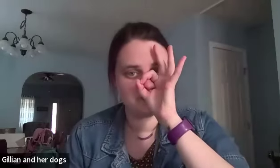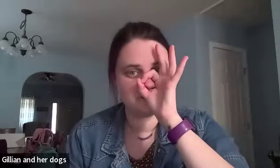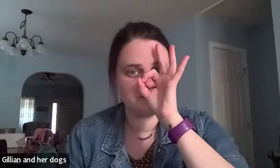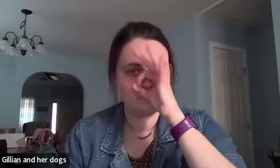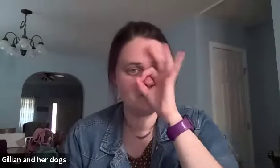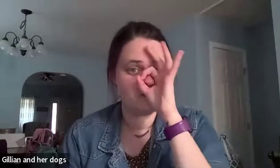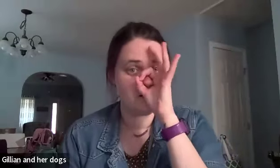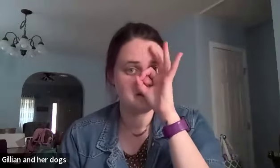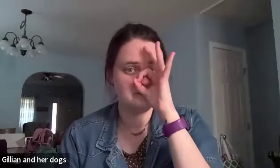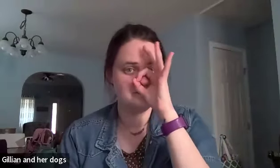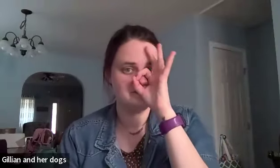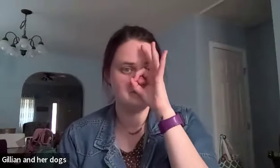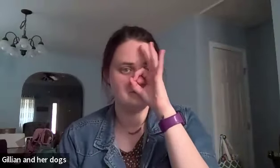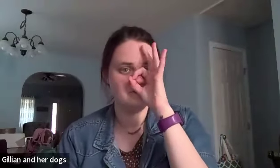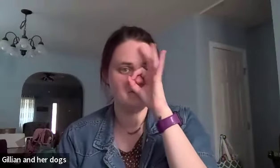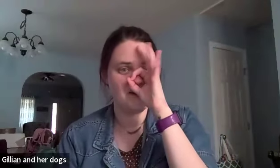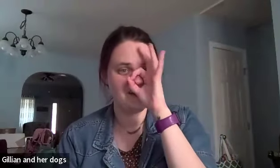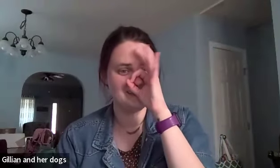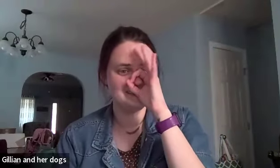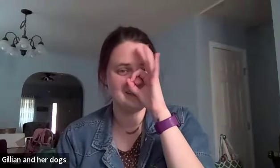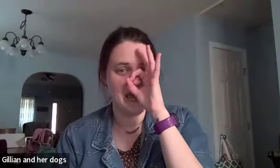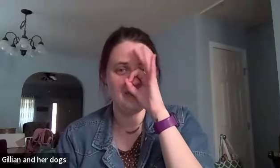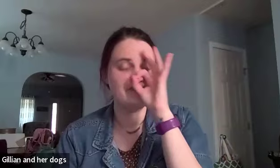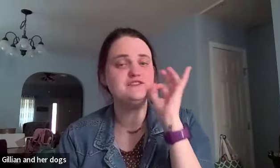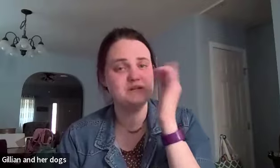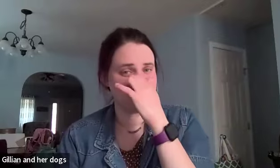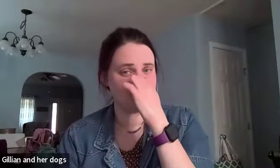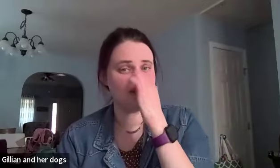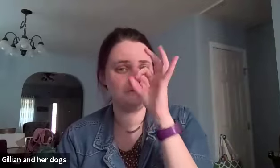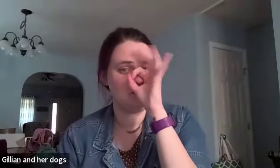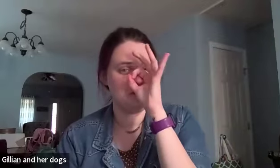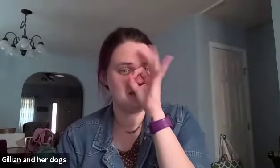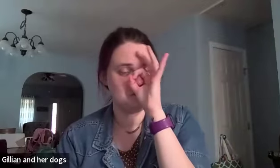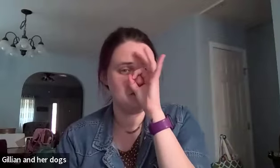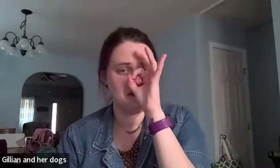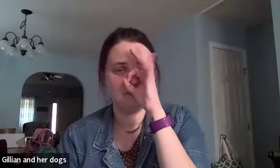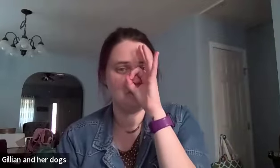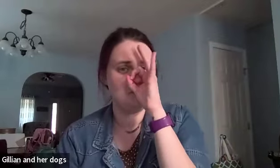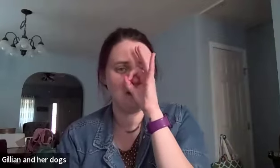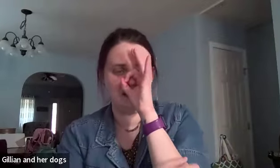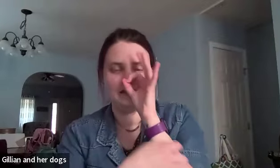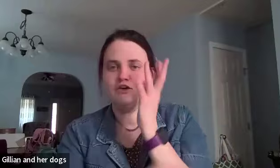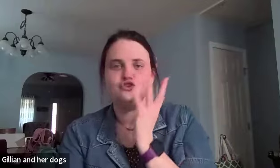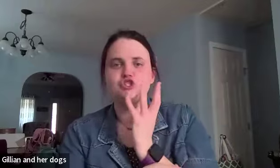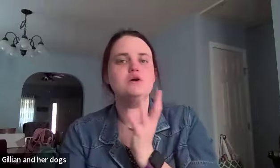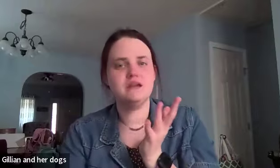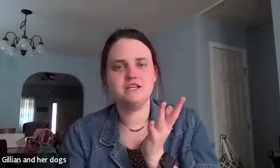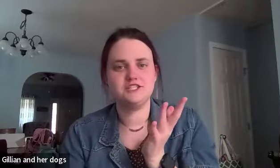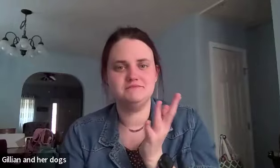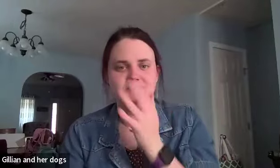nose. Fox. Fox. I think this one is such a cute little one as well. I don't know. There's no connection.